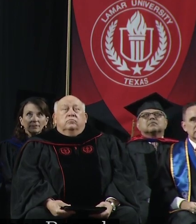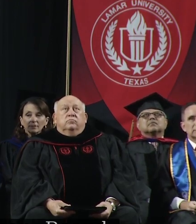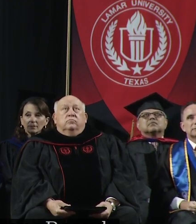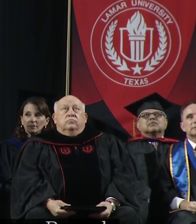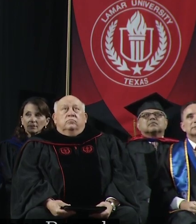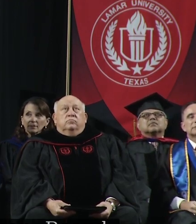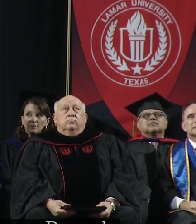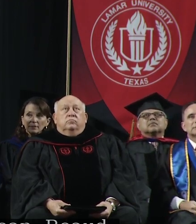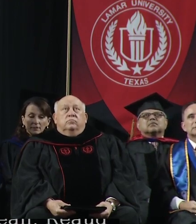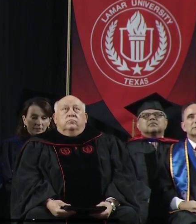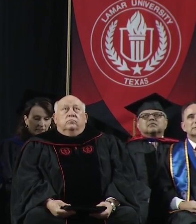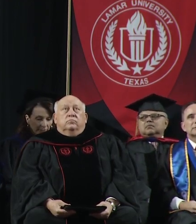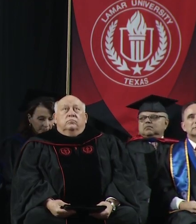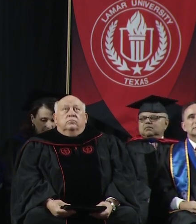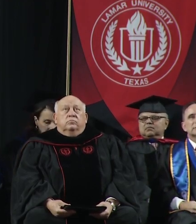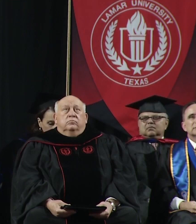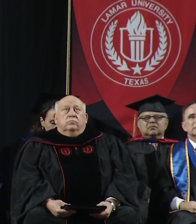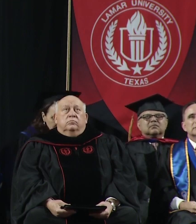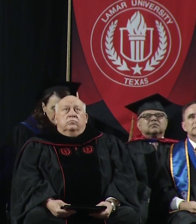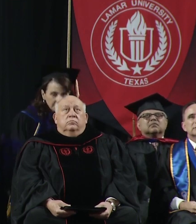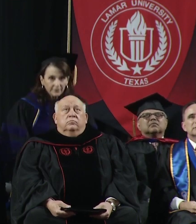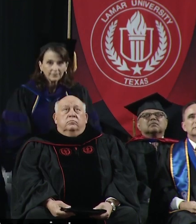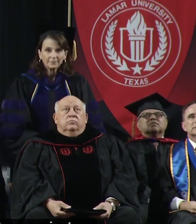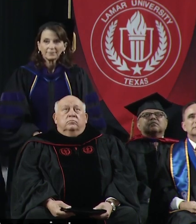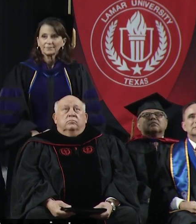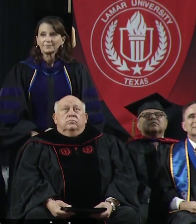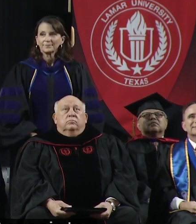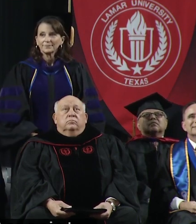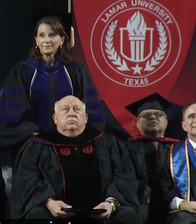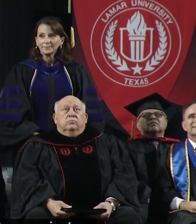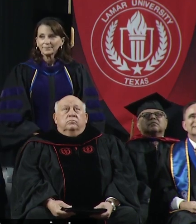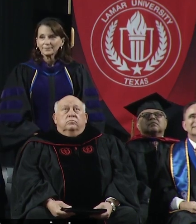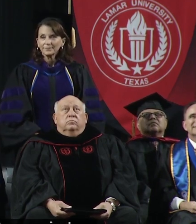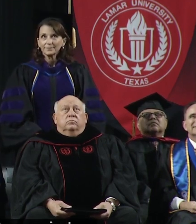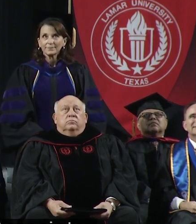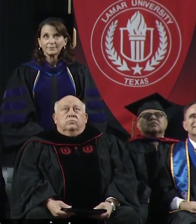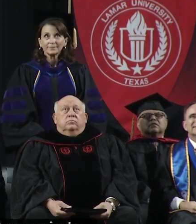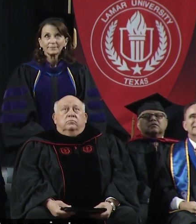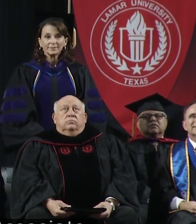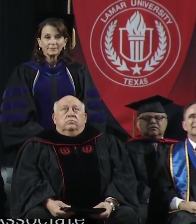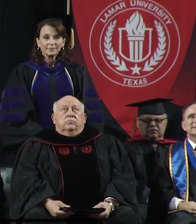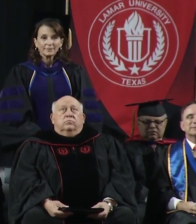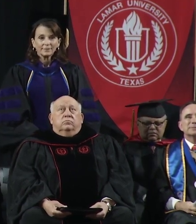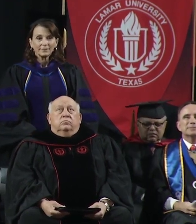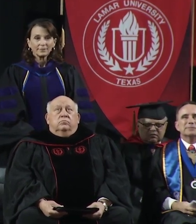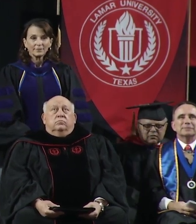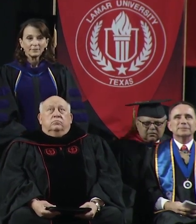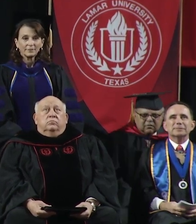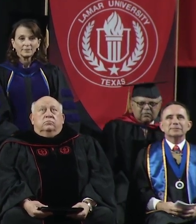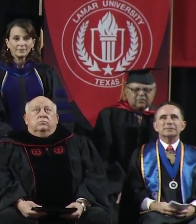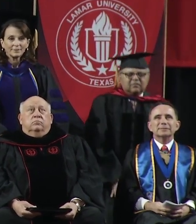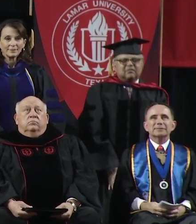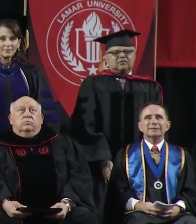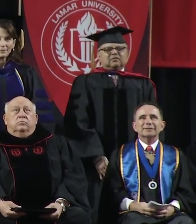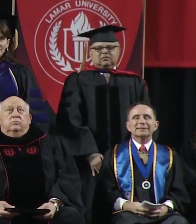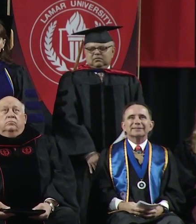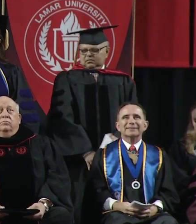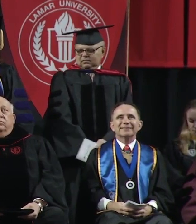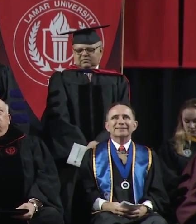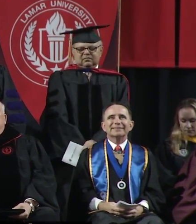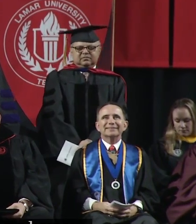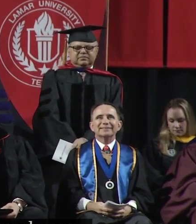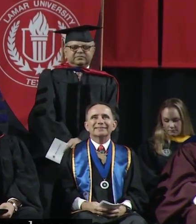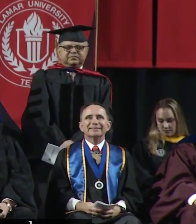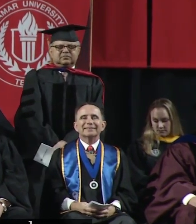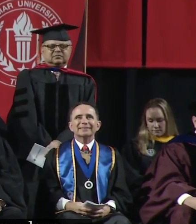College, Dr. Tony Mulvaney, Associate Dean of Business, Dr. Sumava Bandupaya, Associate